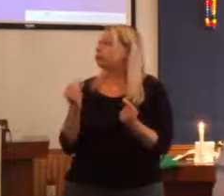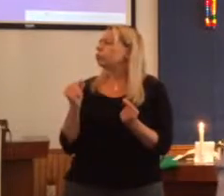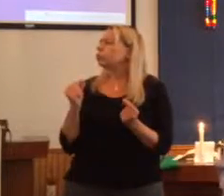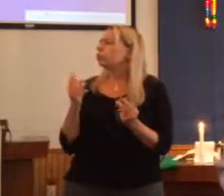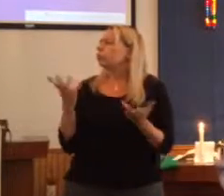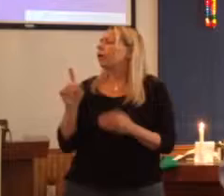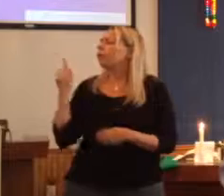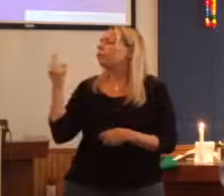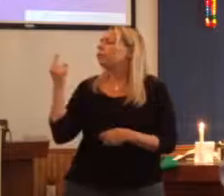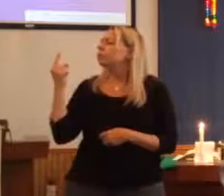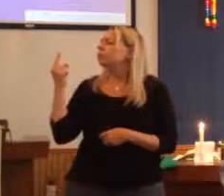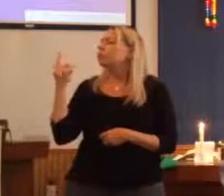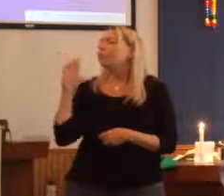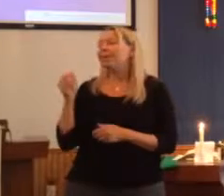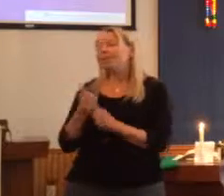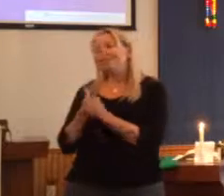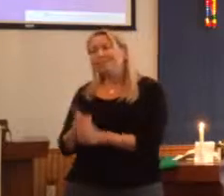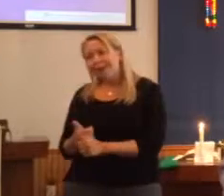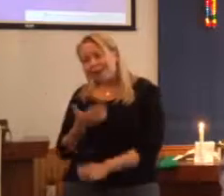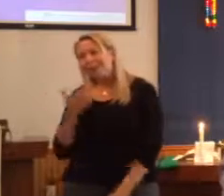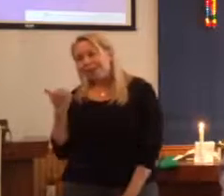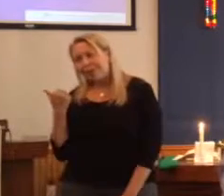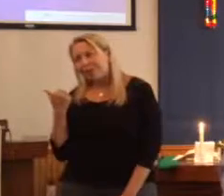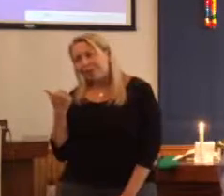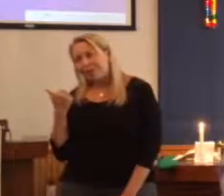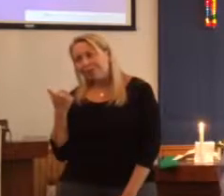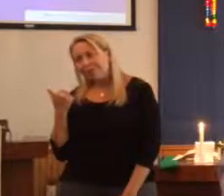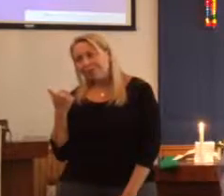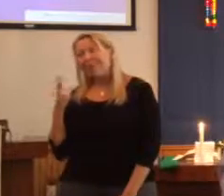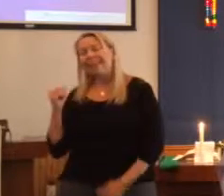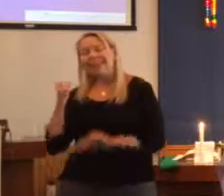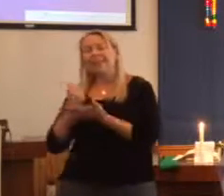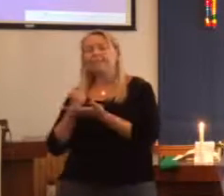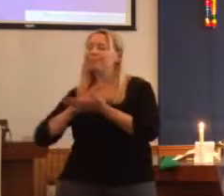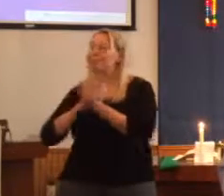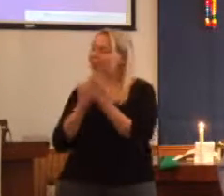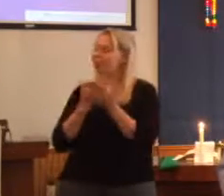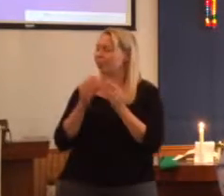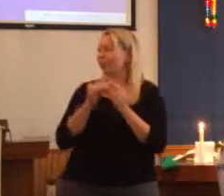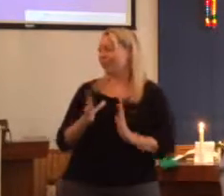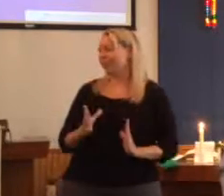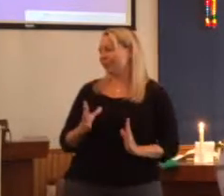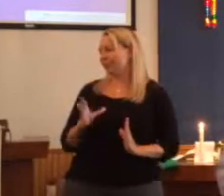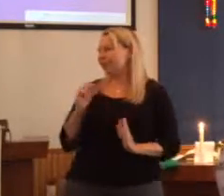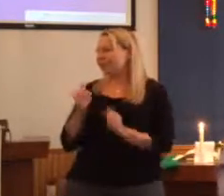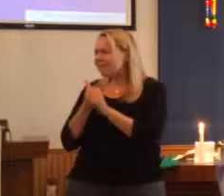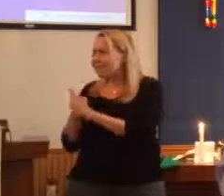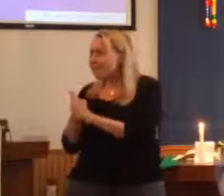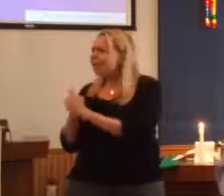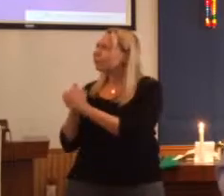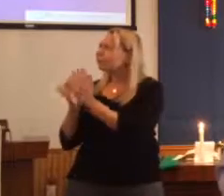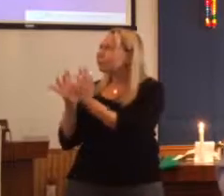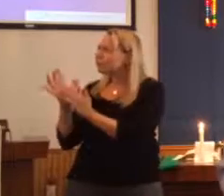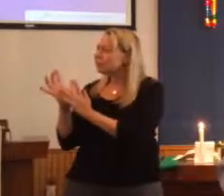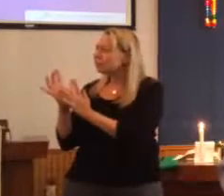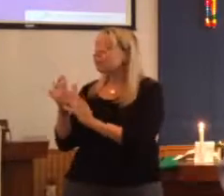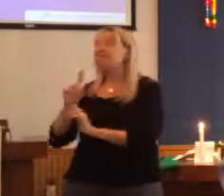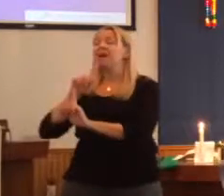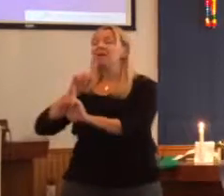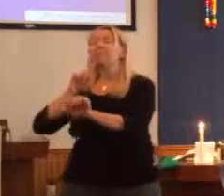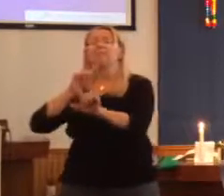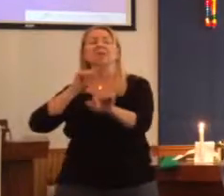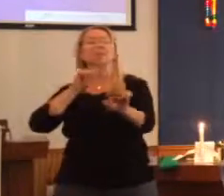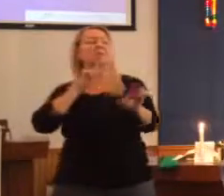That you have to be last. That's my job, right? Because